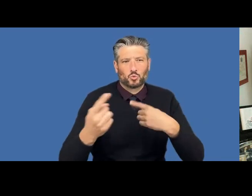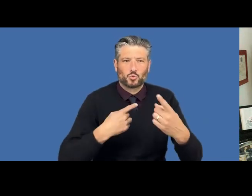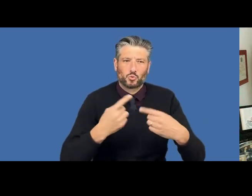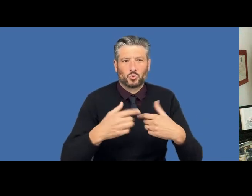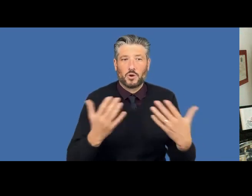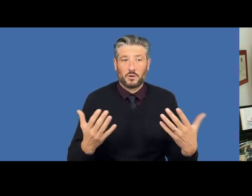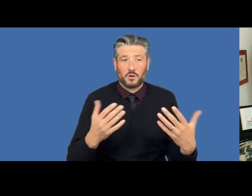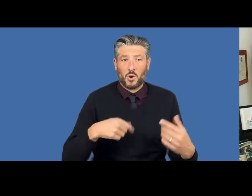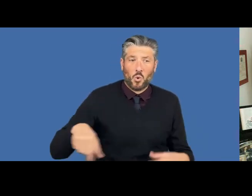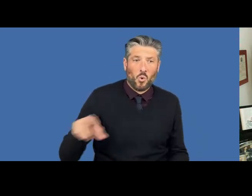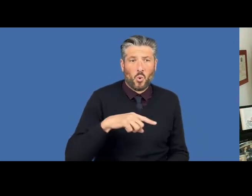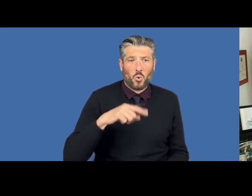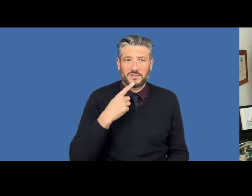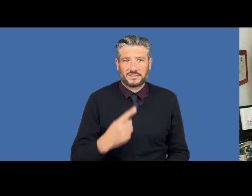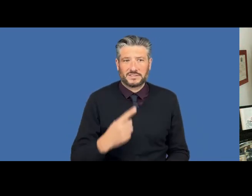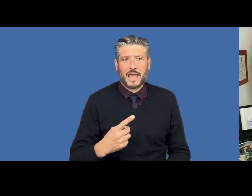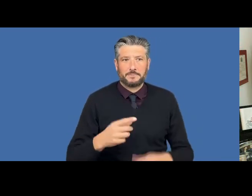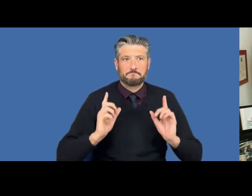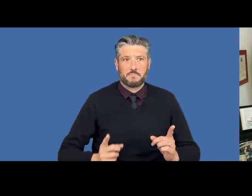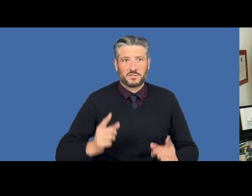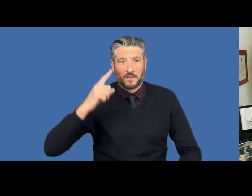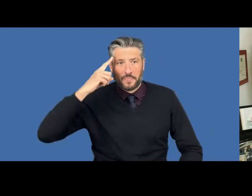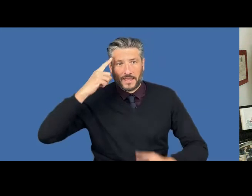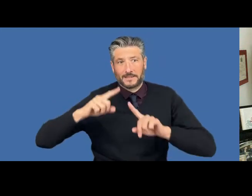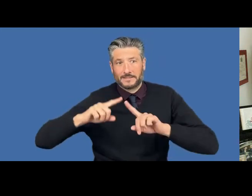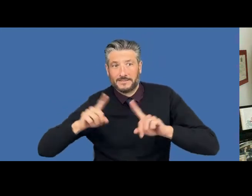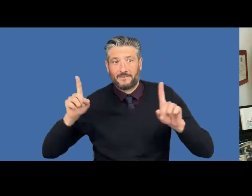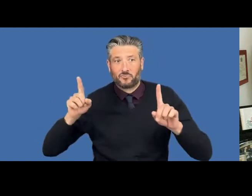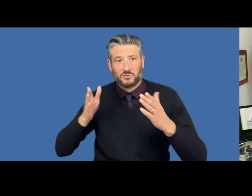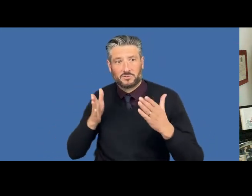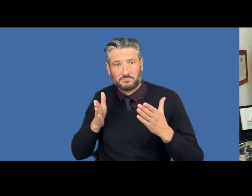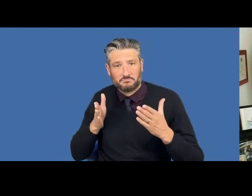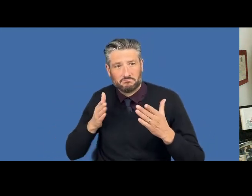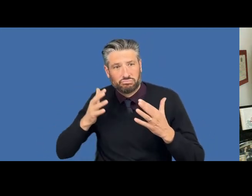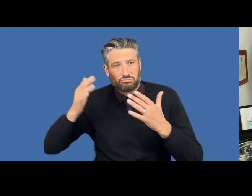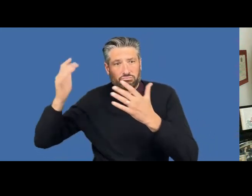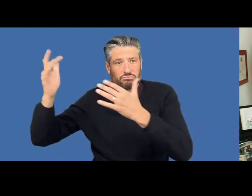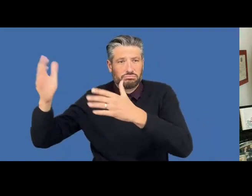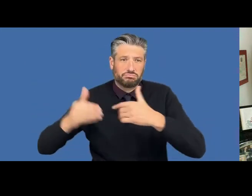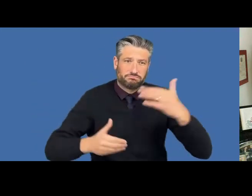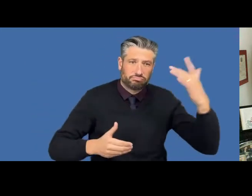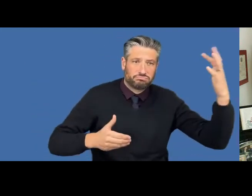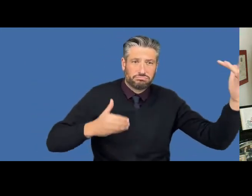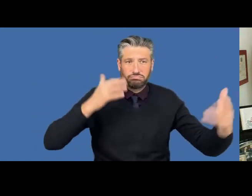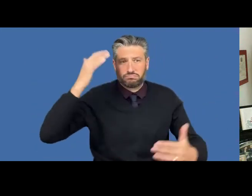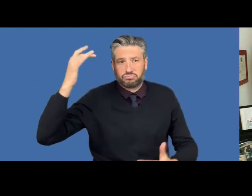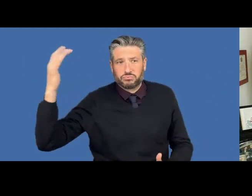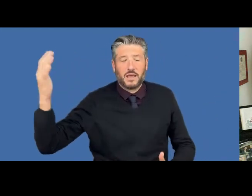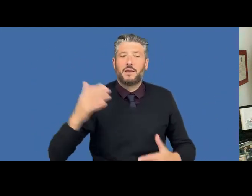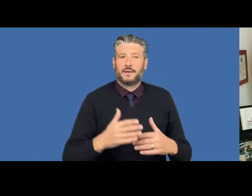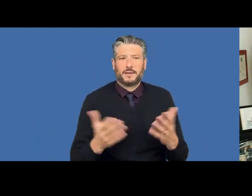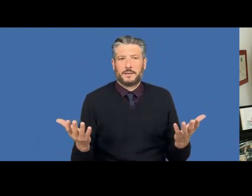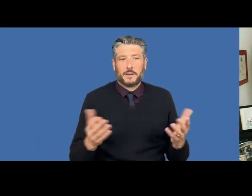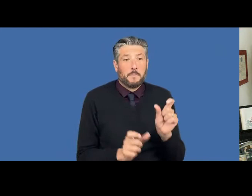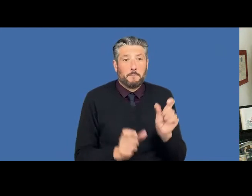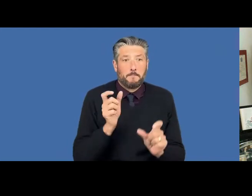things differently. And that requires people with a problem solving, get